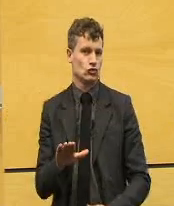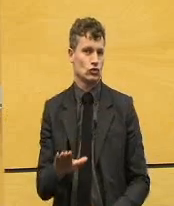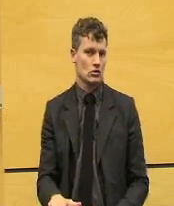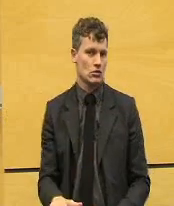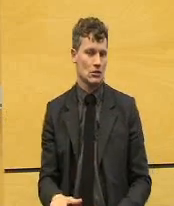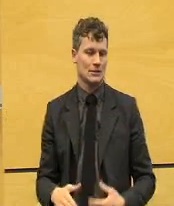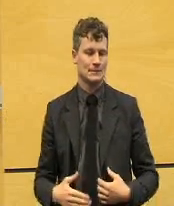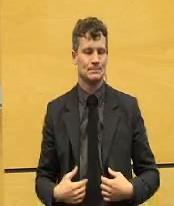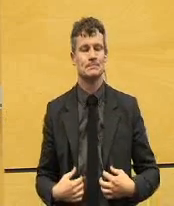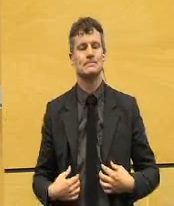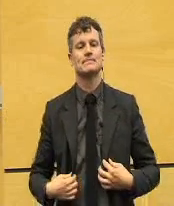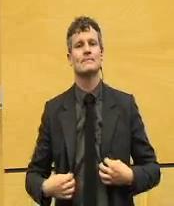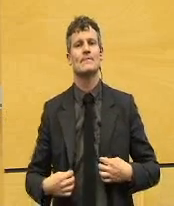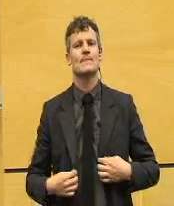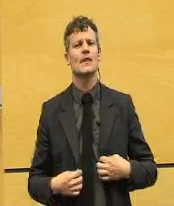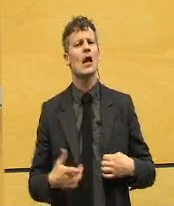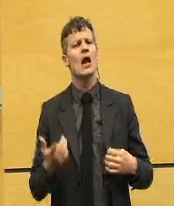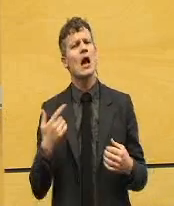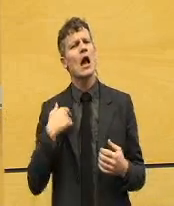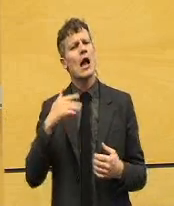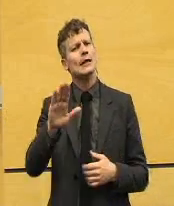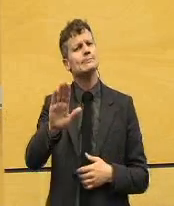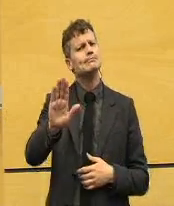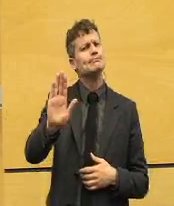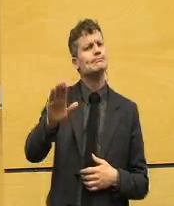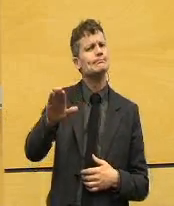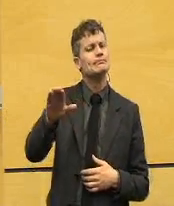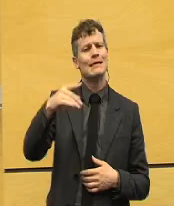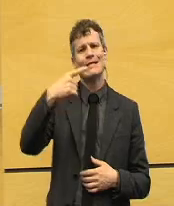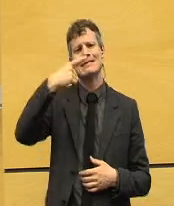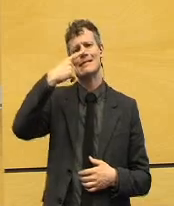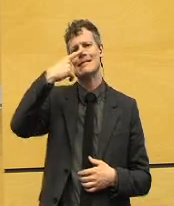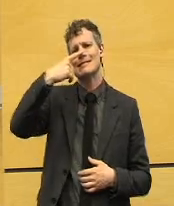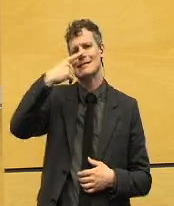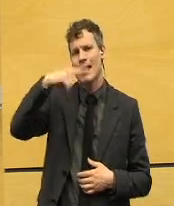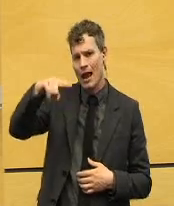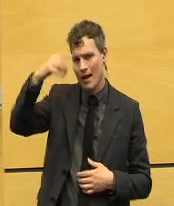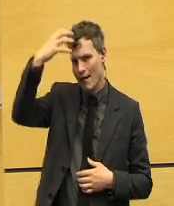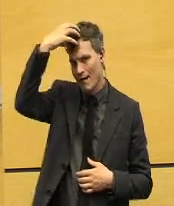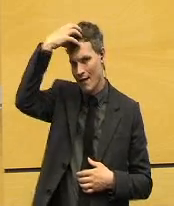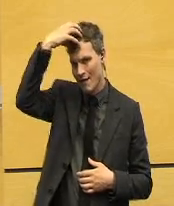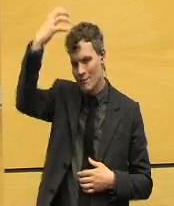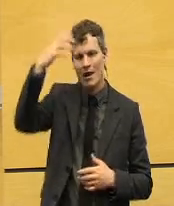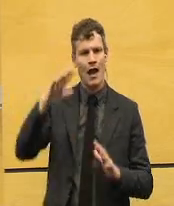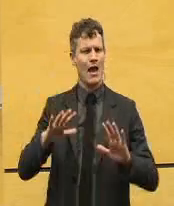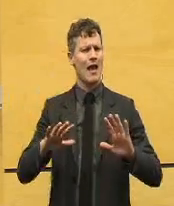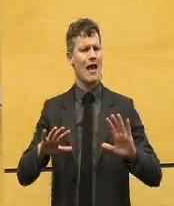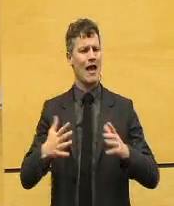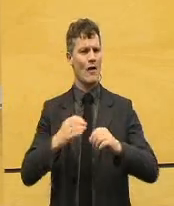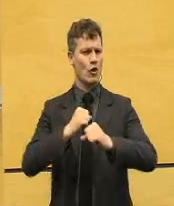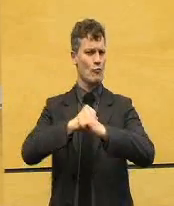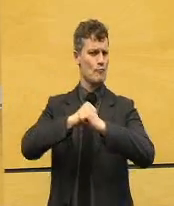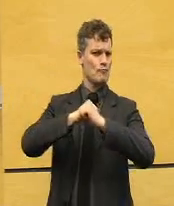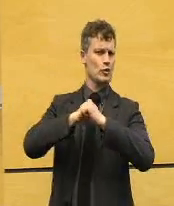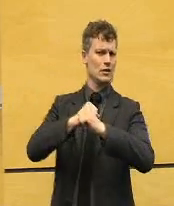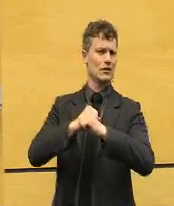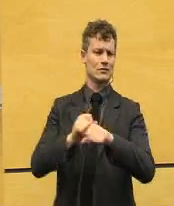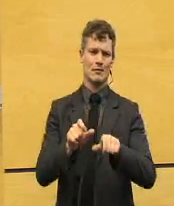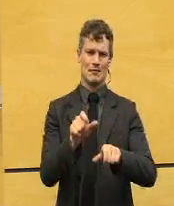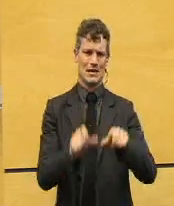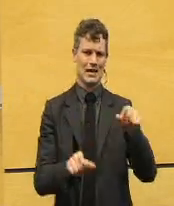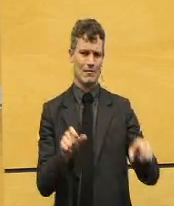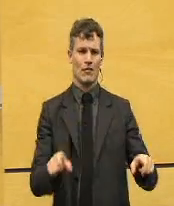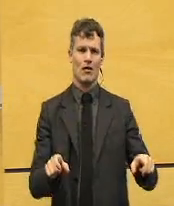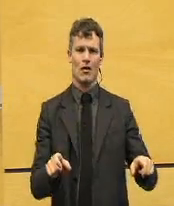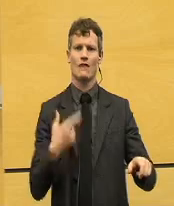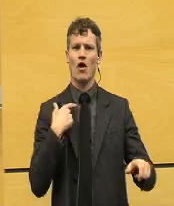Thailand protects people from exploitation, trafficking and